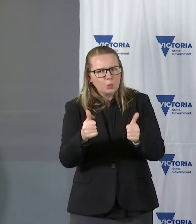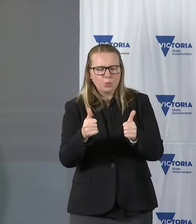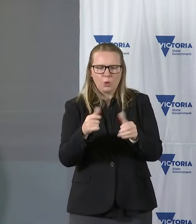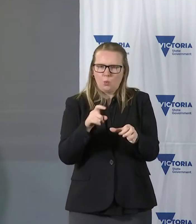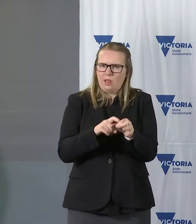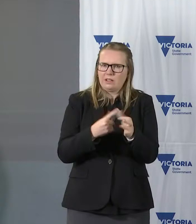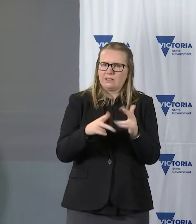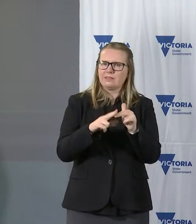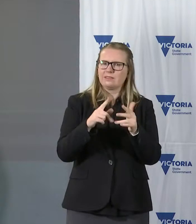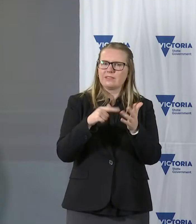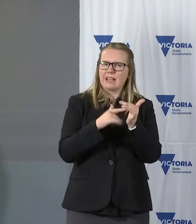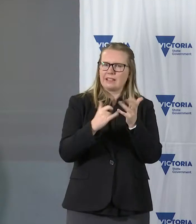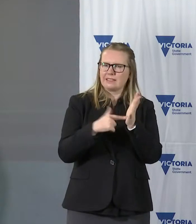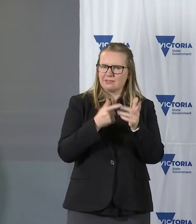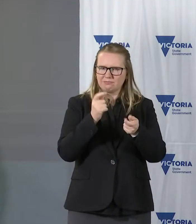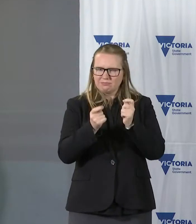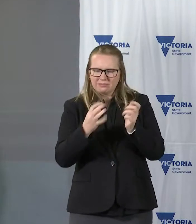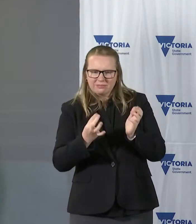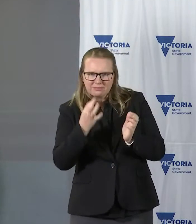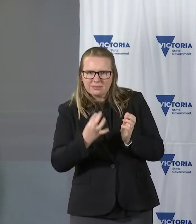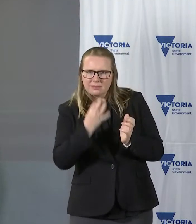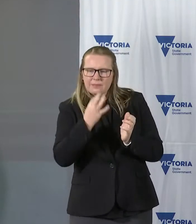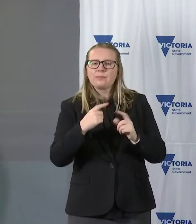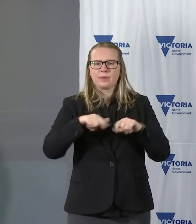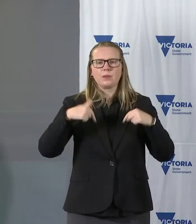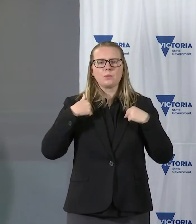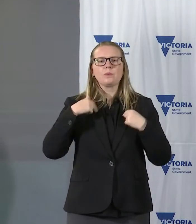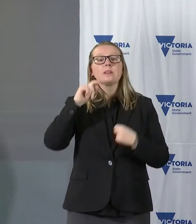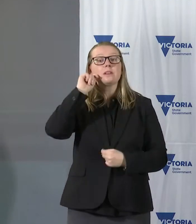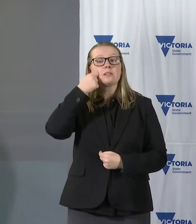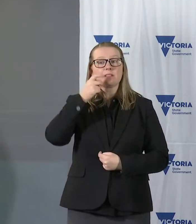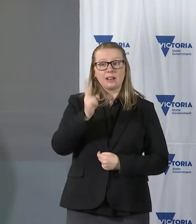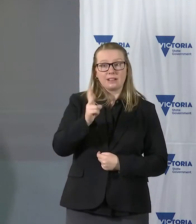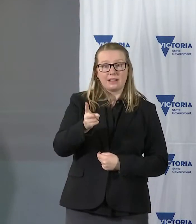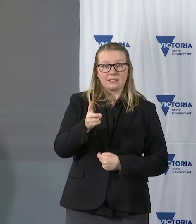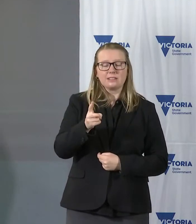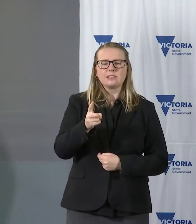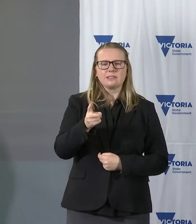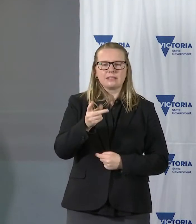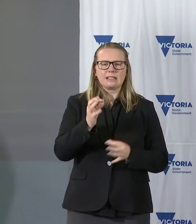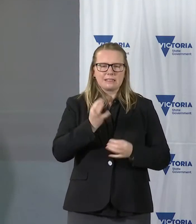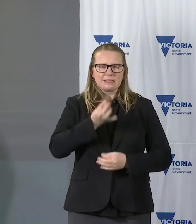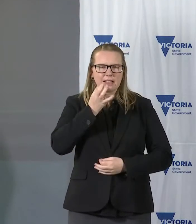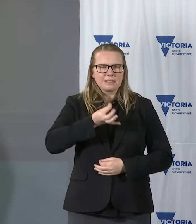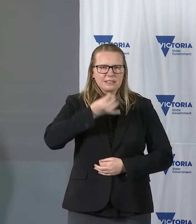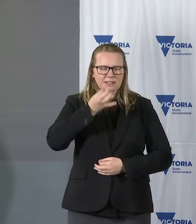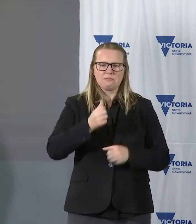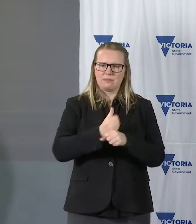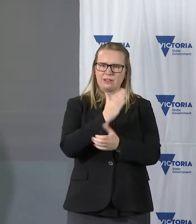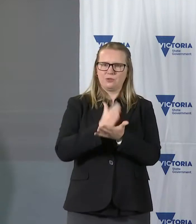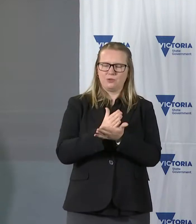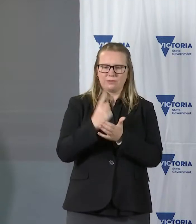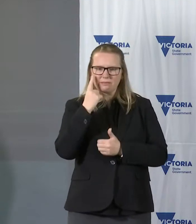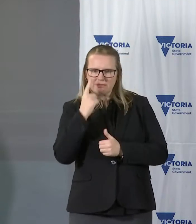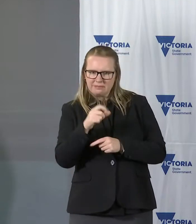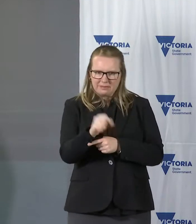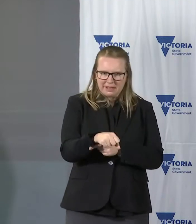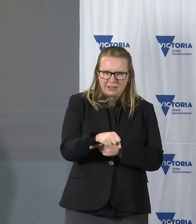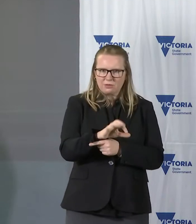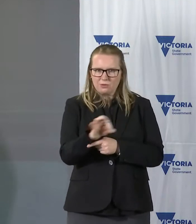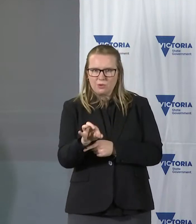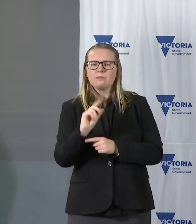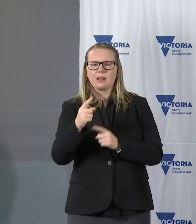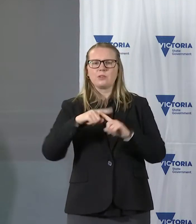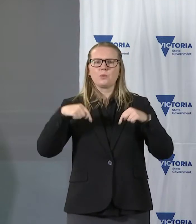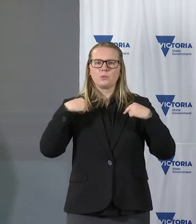of course we'll go through the normal process of retesting, but at the same time we'll also work on the basis that it is a